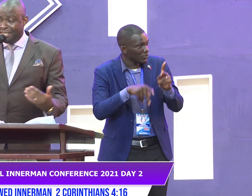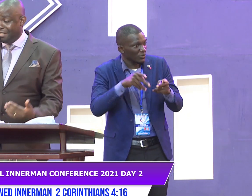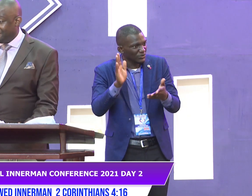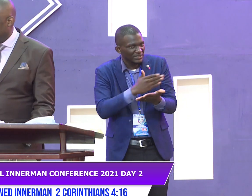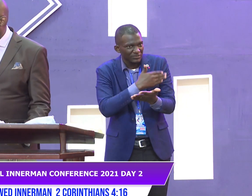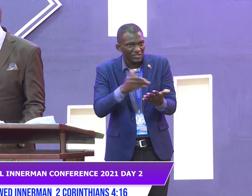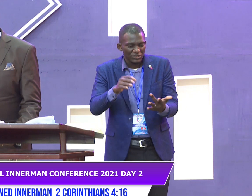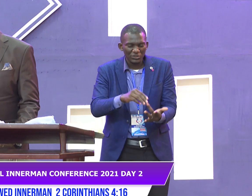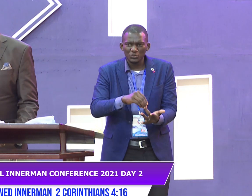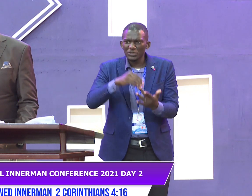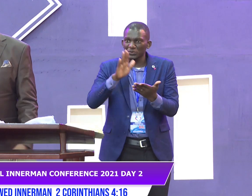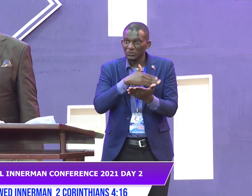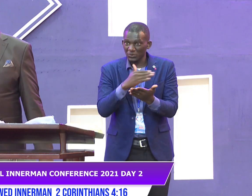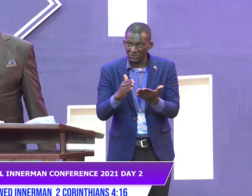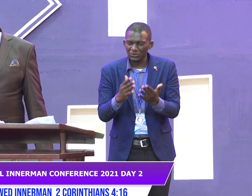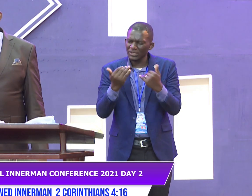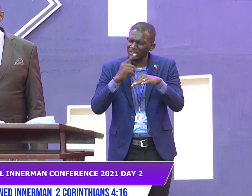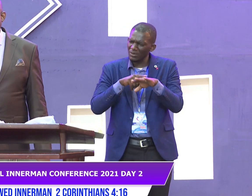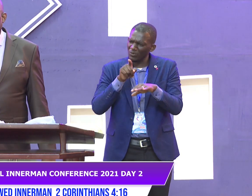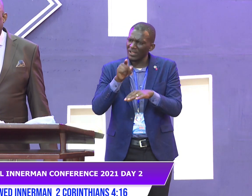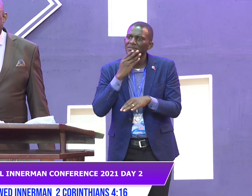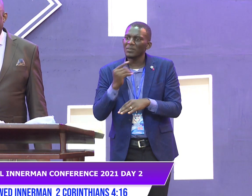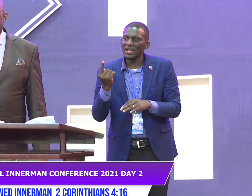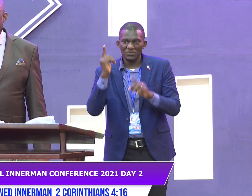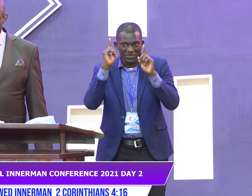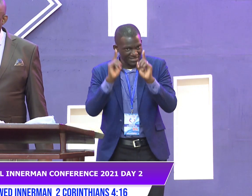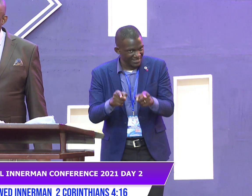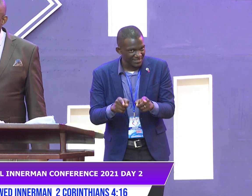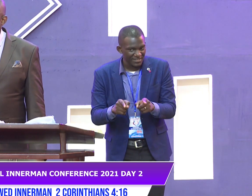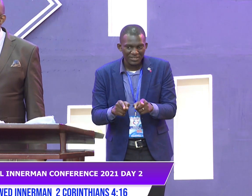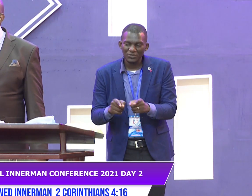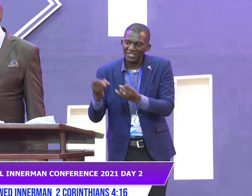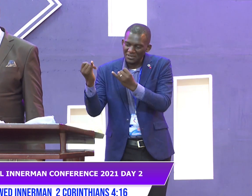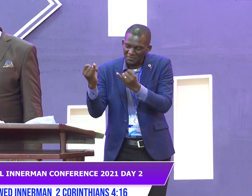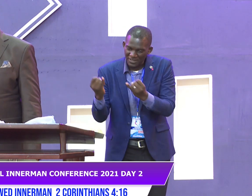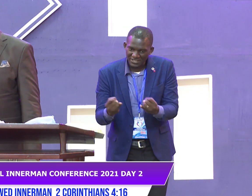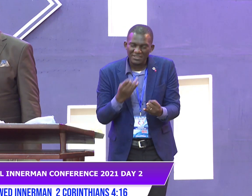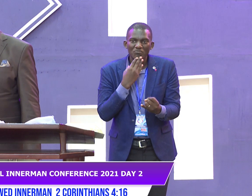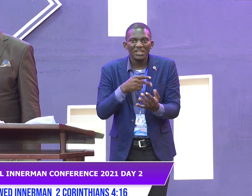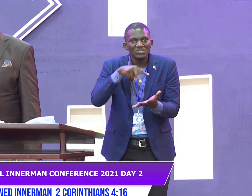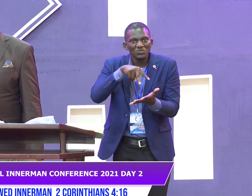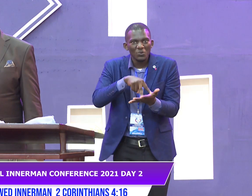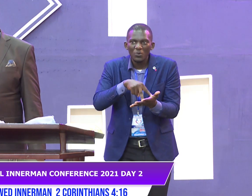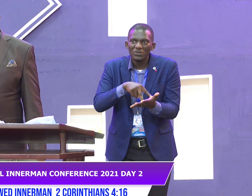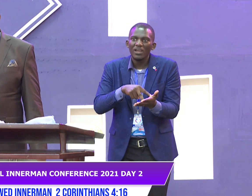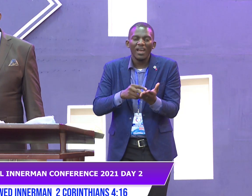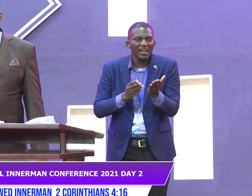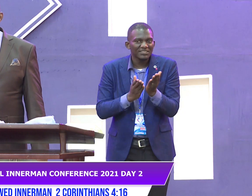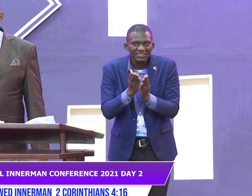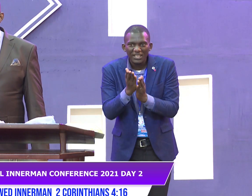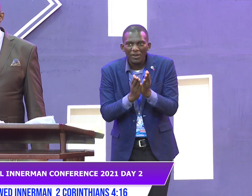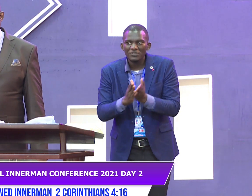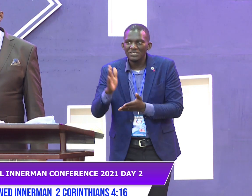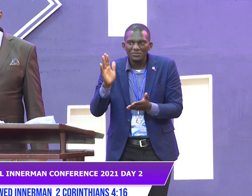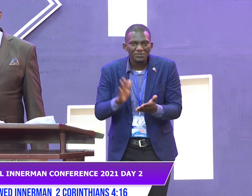session in this place. Yene tuka. And then his session came. Naimirira natuweereza. And then stood up to minister to